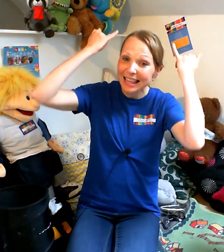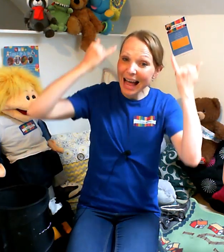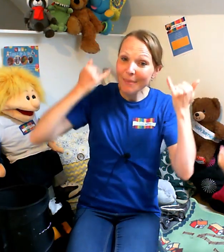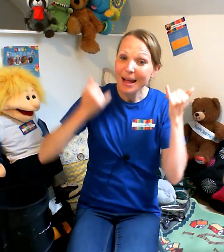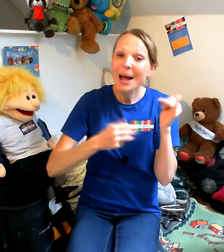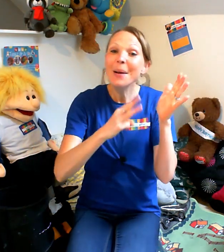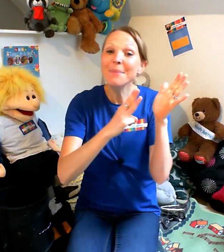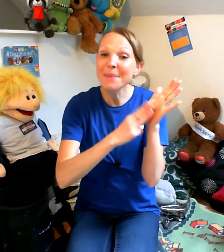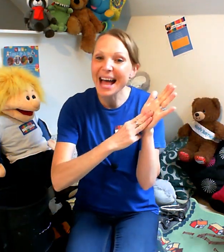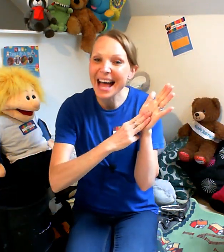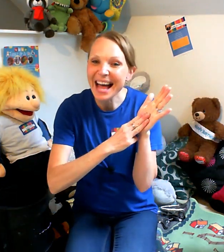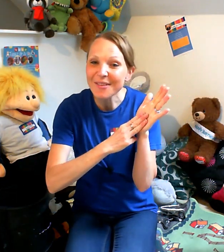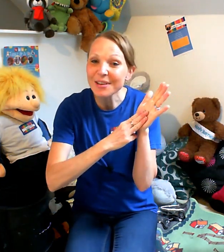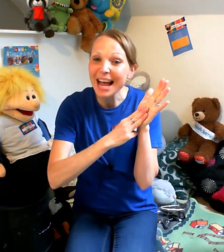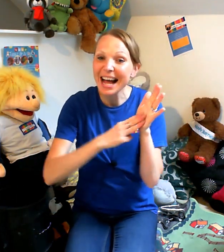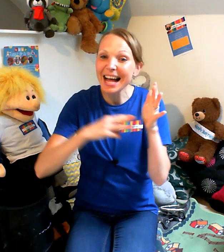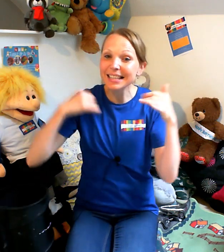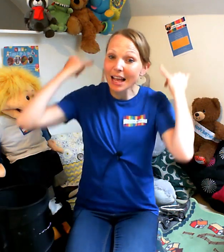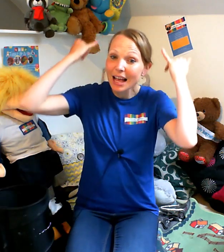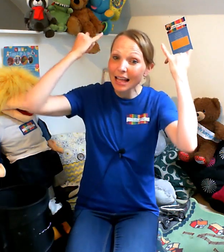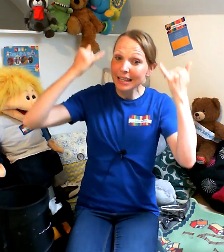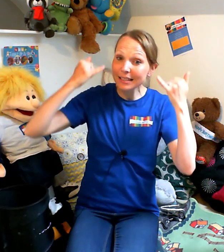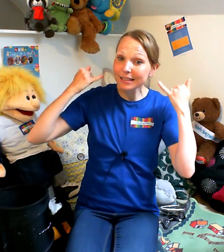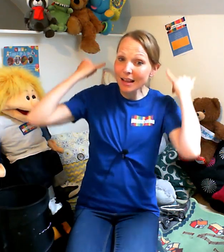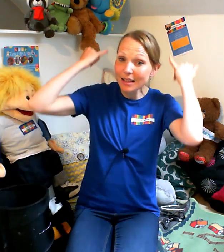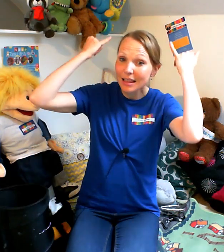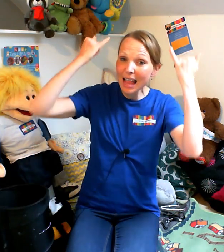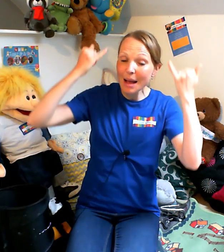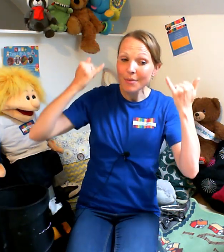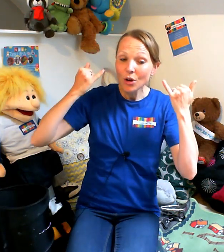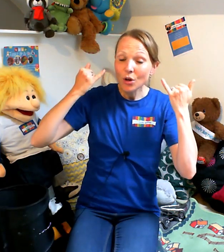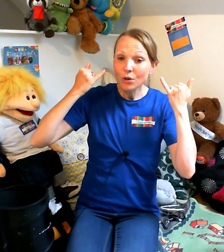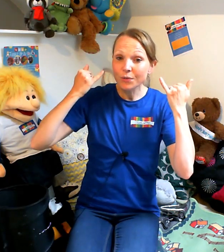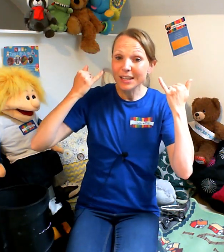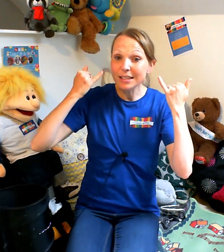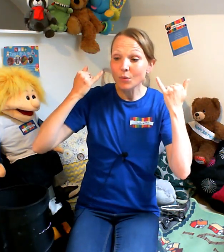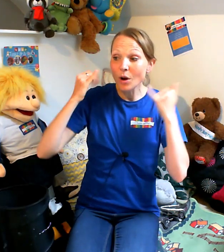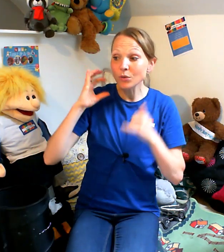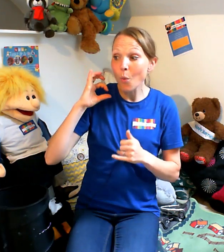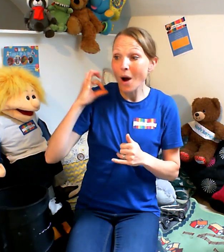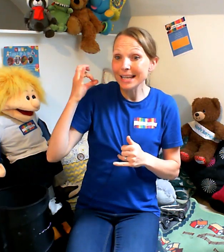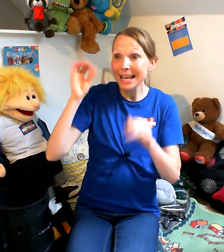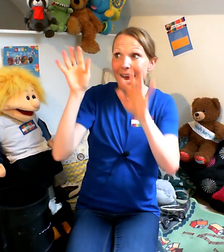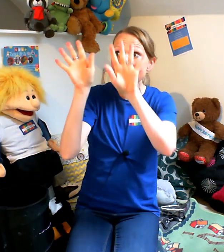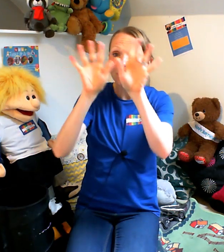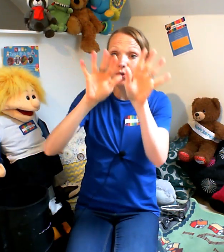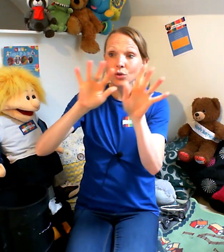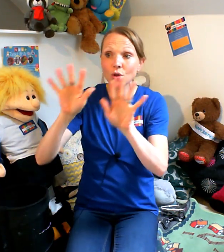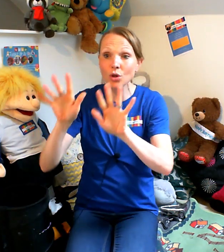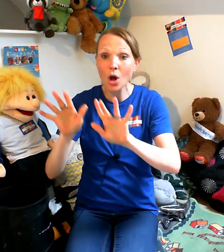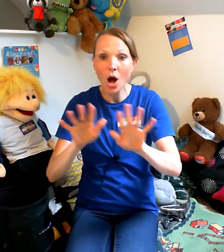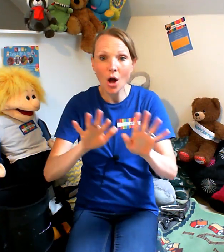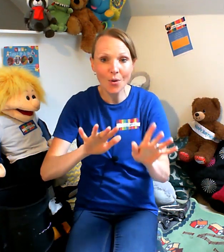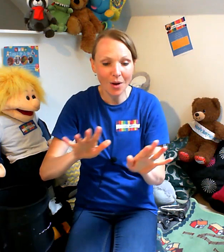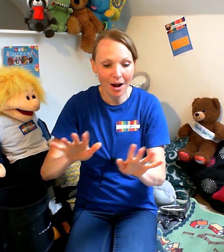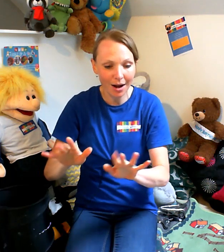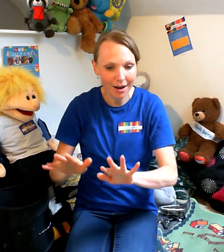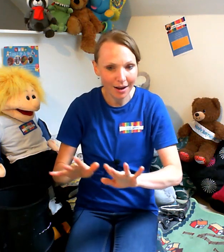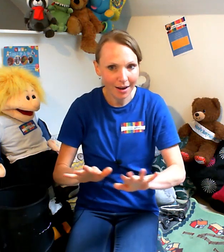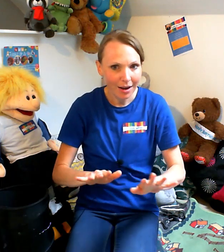little lamb. Mary had a little lamb whose fleece was white as snow.